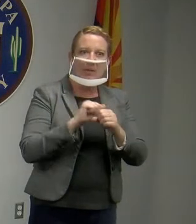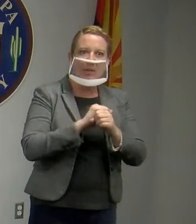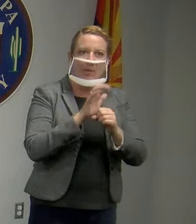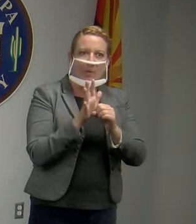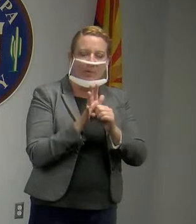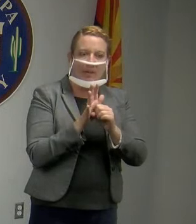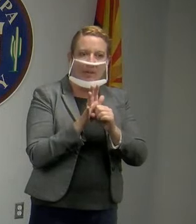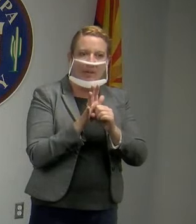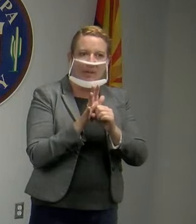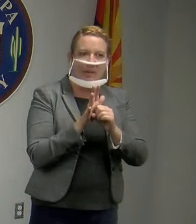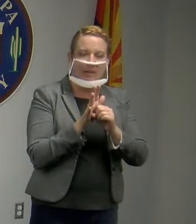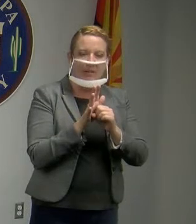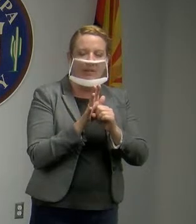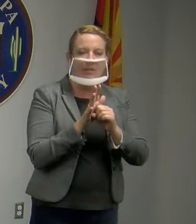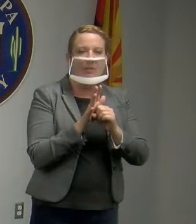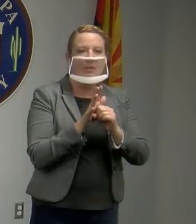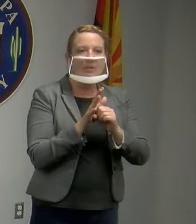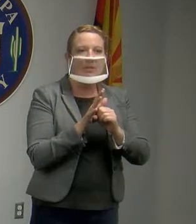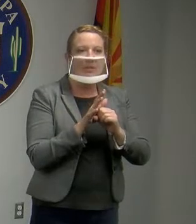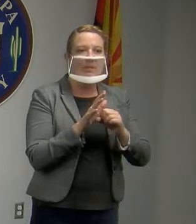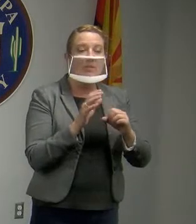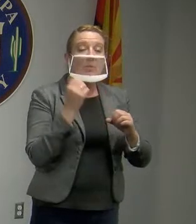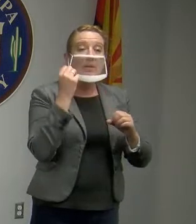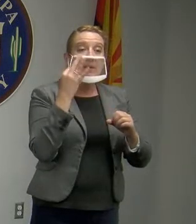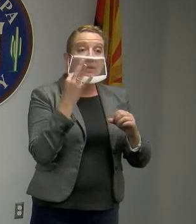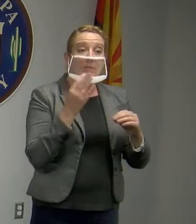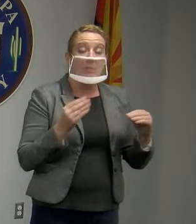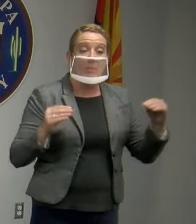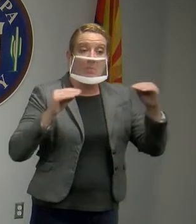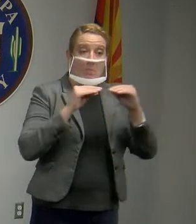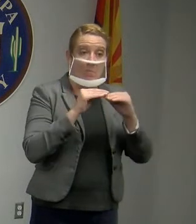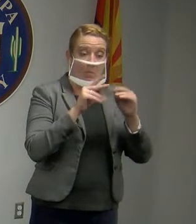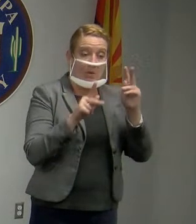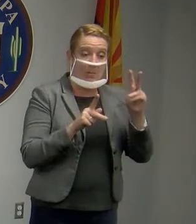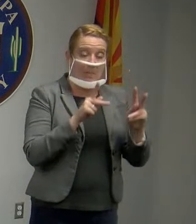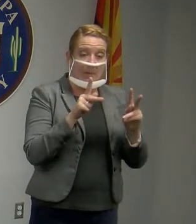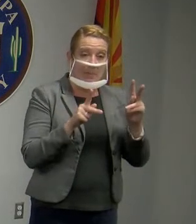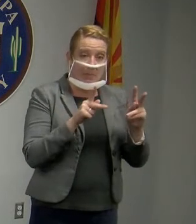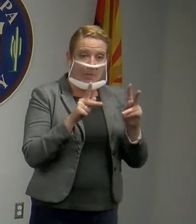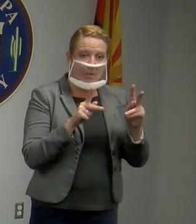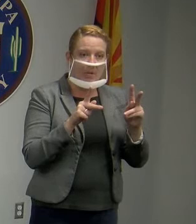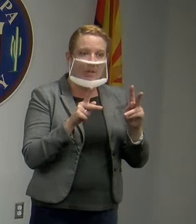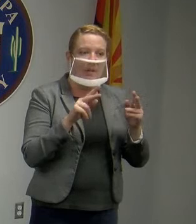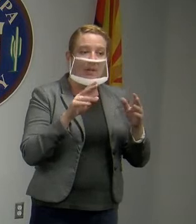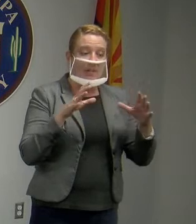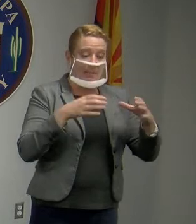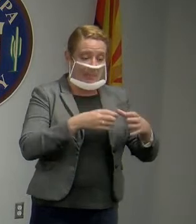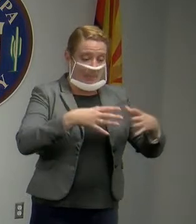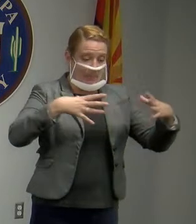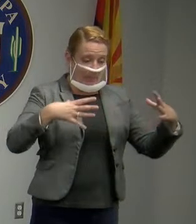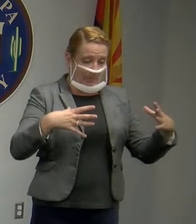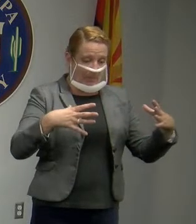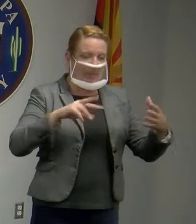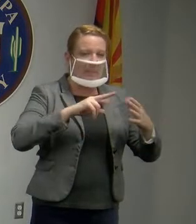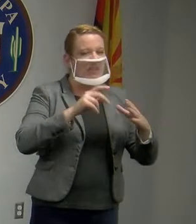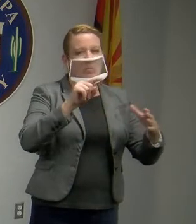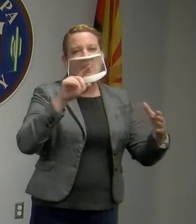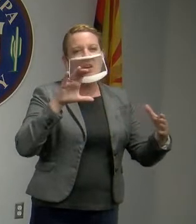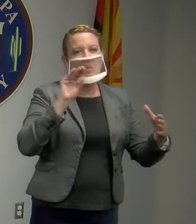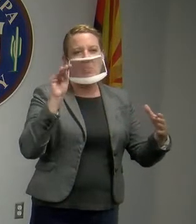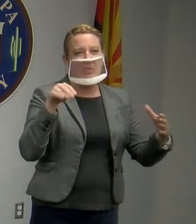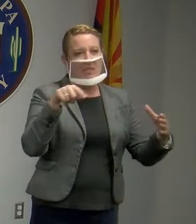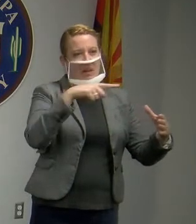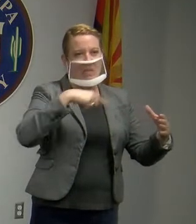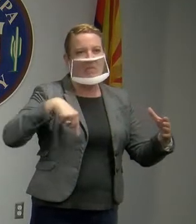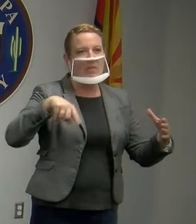exceed 99% of possibly contracting COVID-19. So I know that's a multi-pronged question. Thought I'd get it all in now. Any